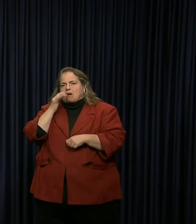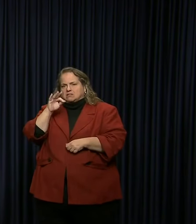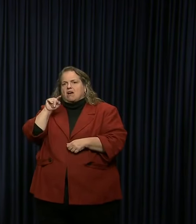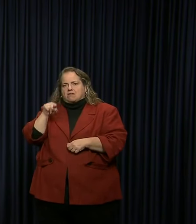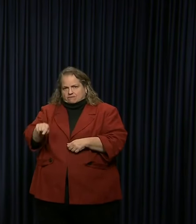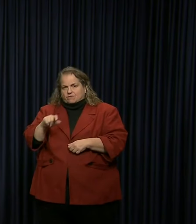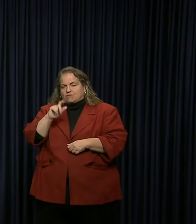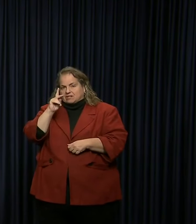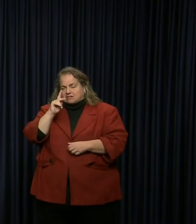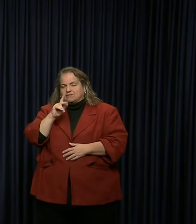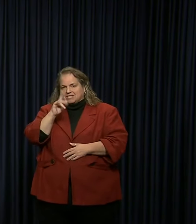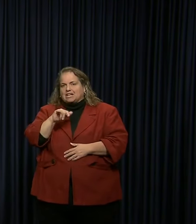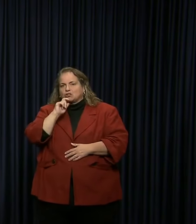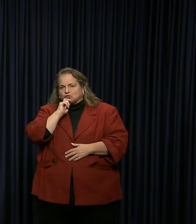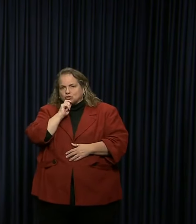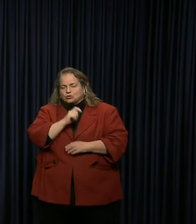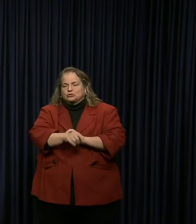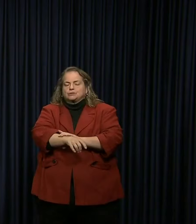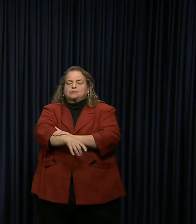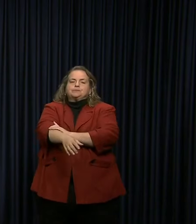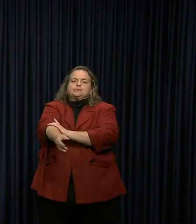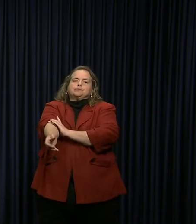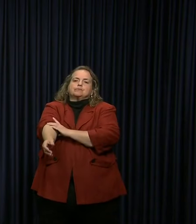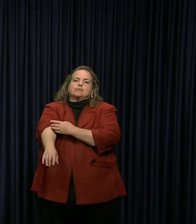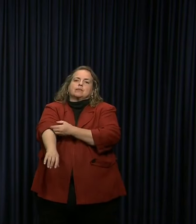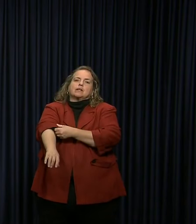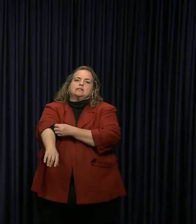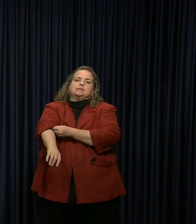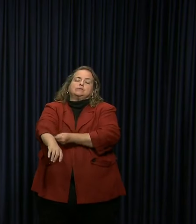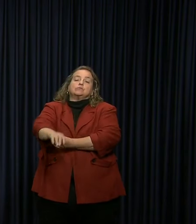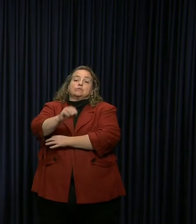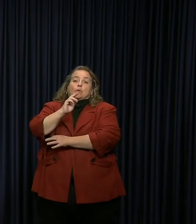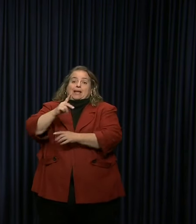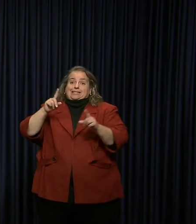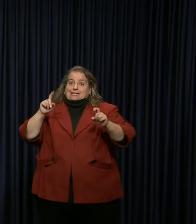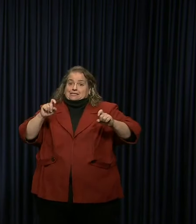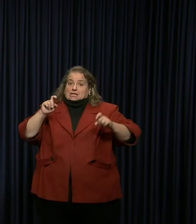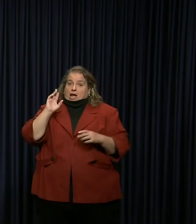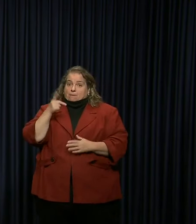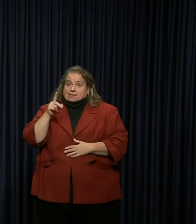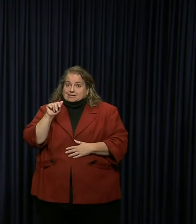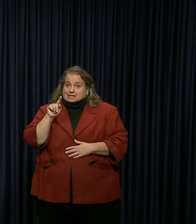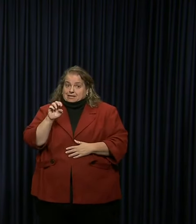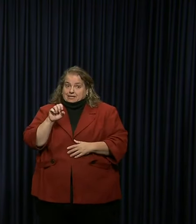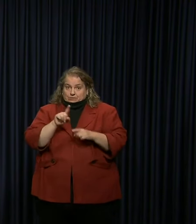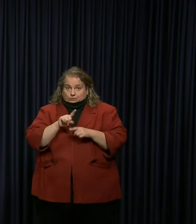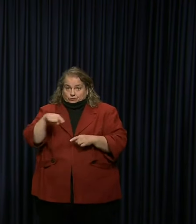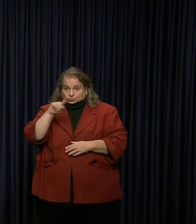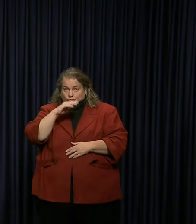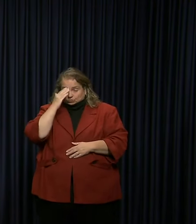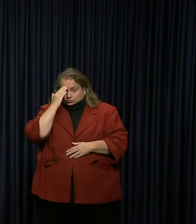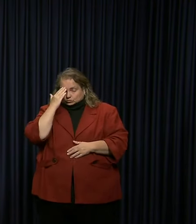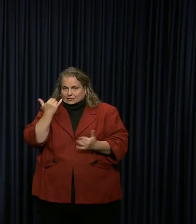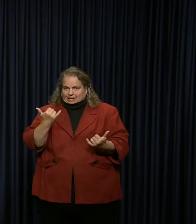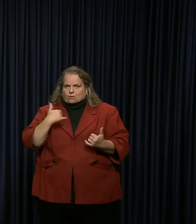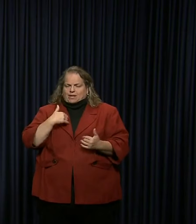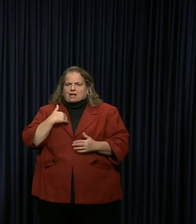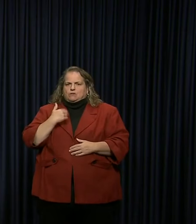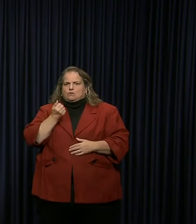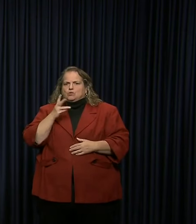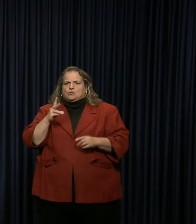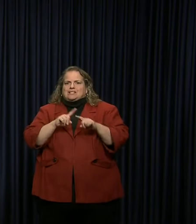them. All right, testing update. As you know, we've got a couple of different areas